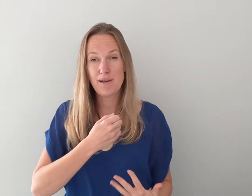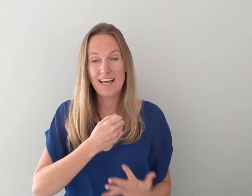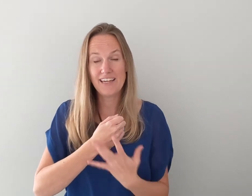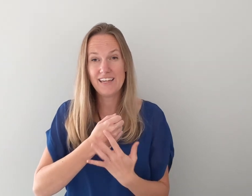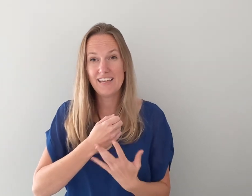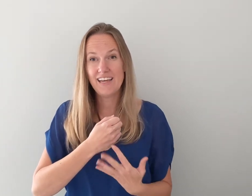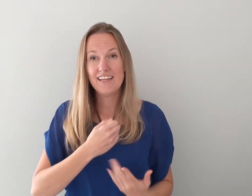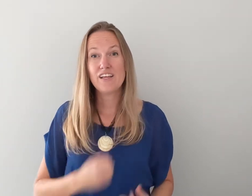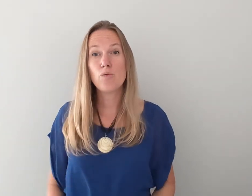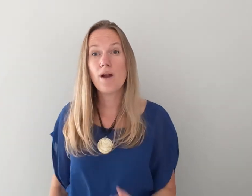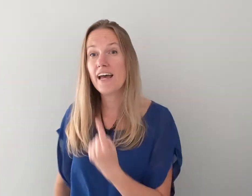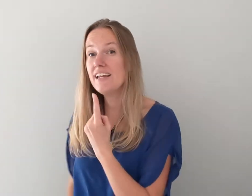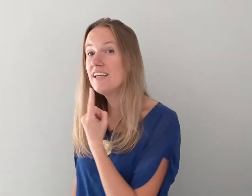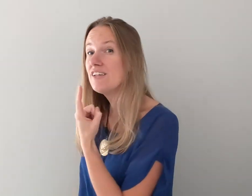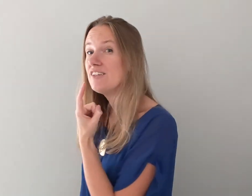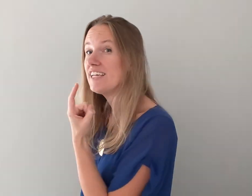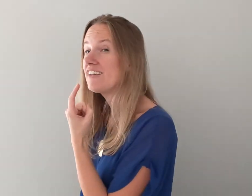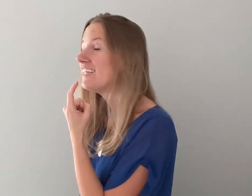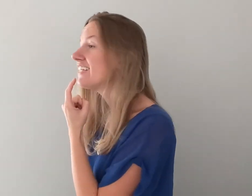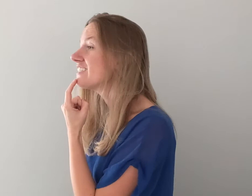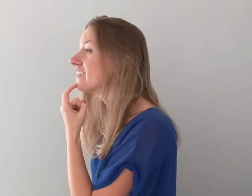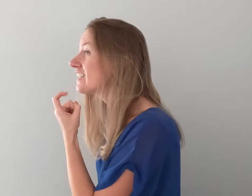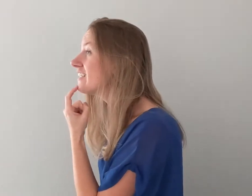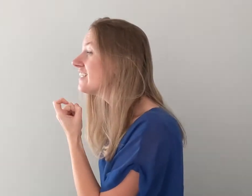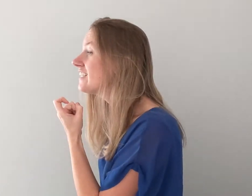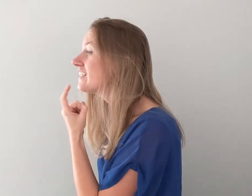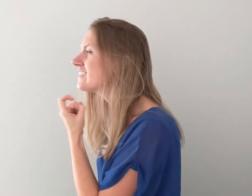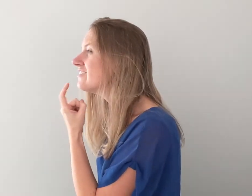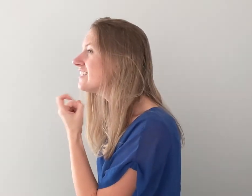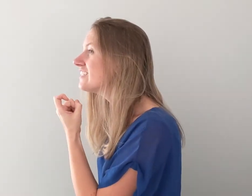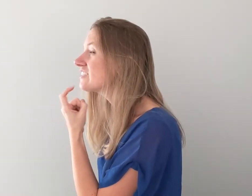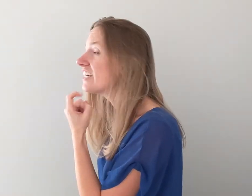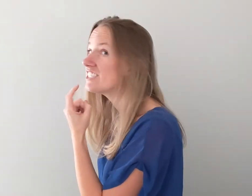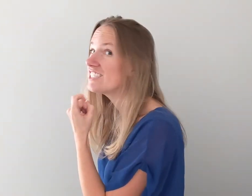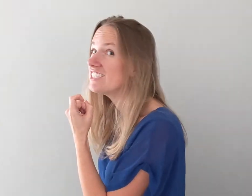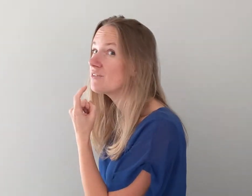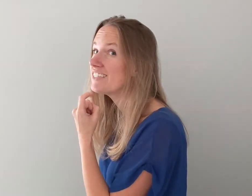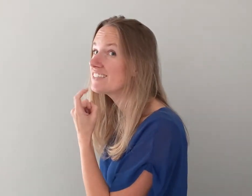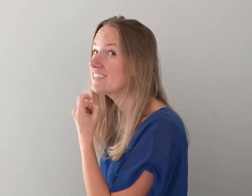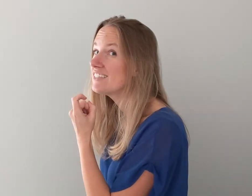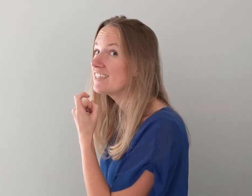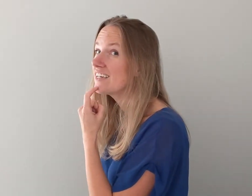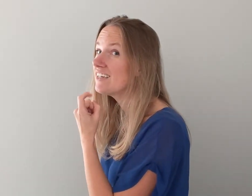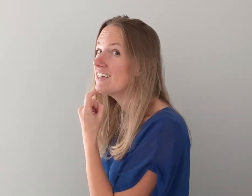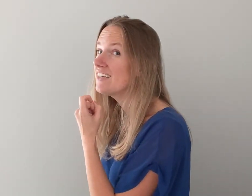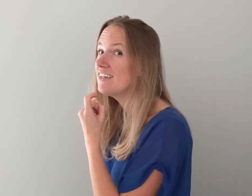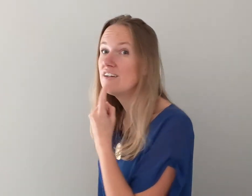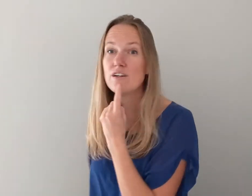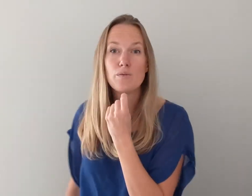Bled. Then red, you take your index finger, and it's almost like you scratch your chin twice. Okay? Red.